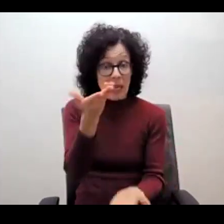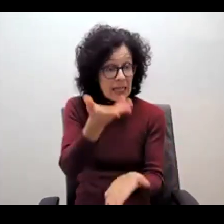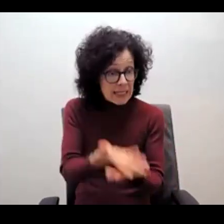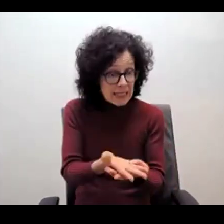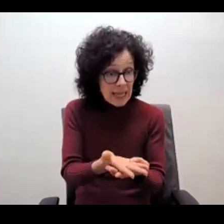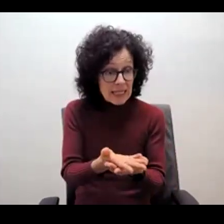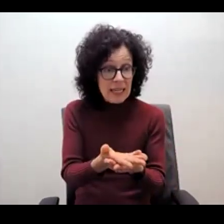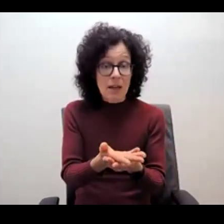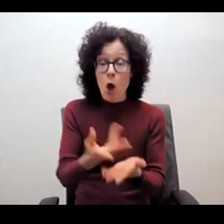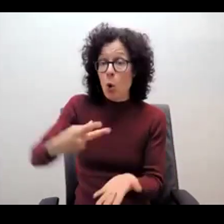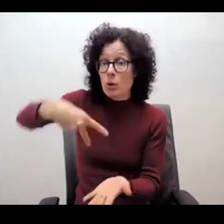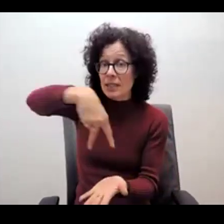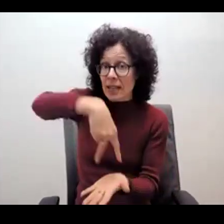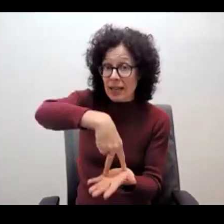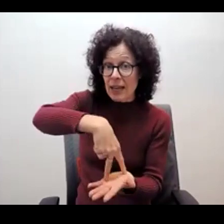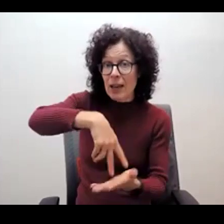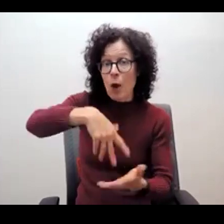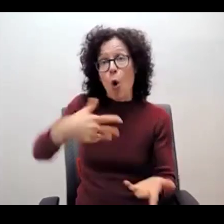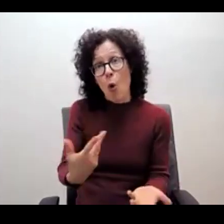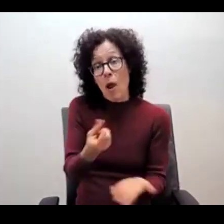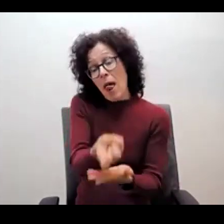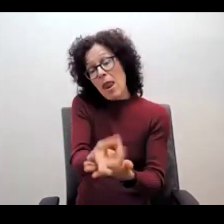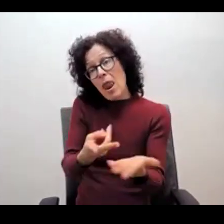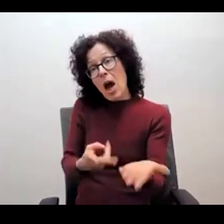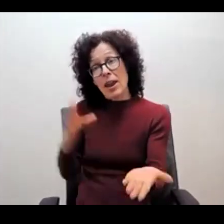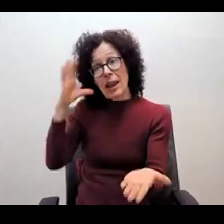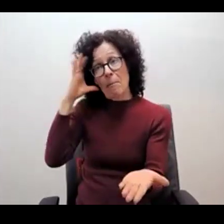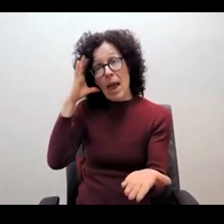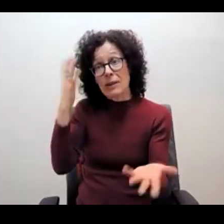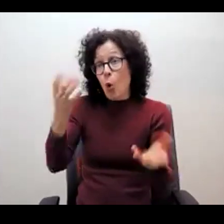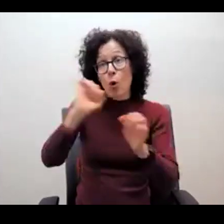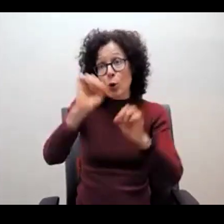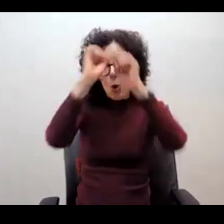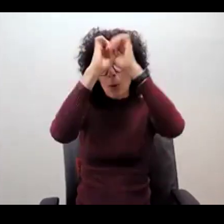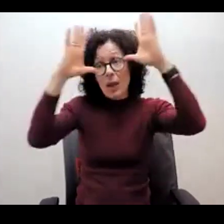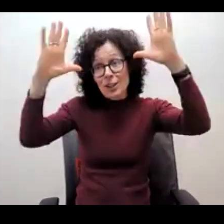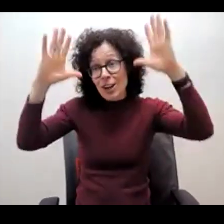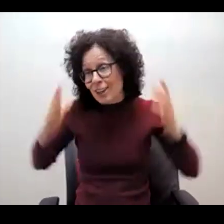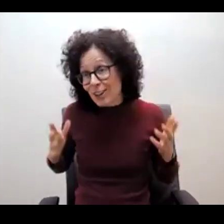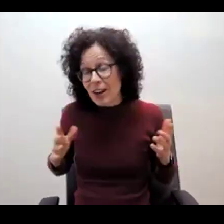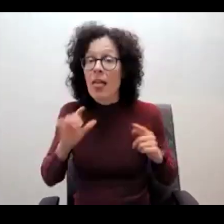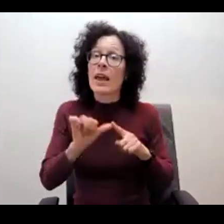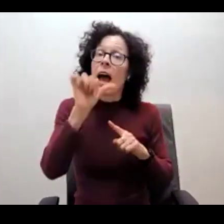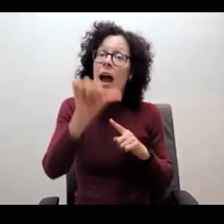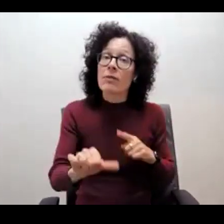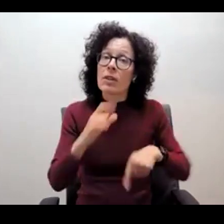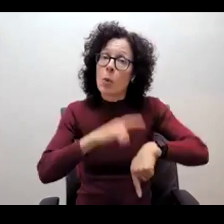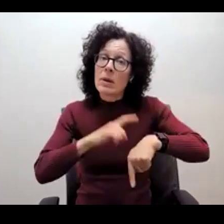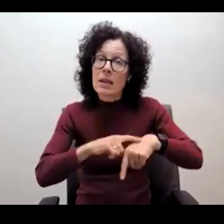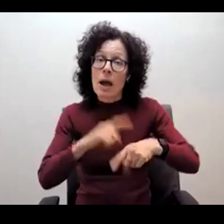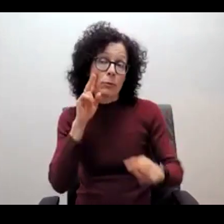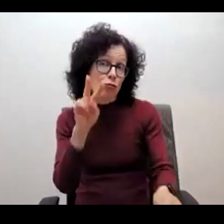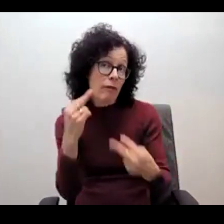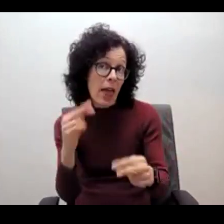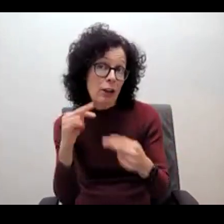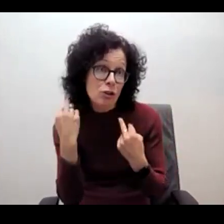your bed in your imagination. And like Rosa said, afterwards there's time for reflections, to write some